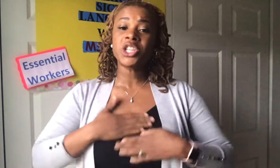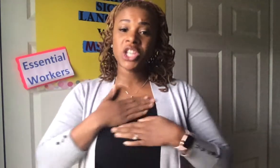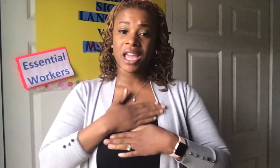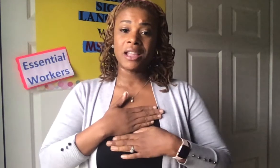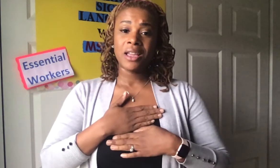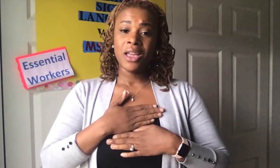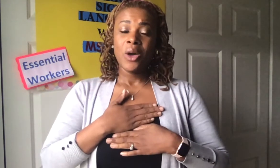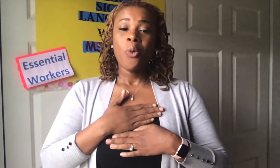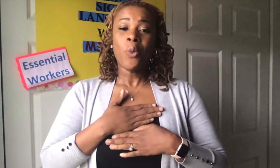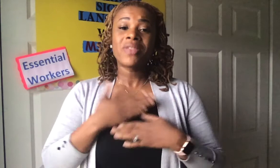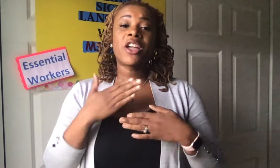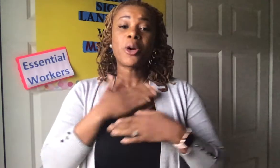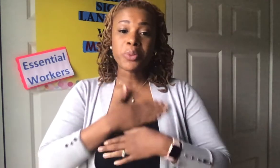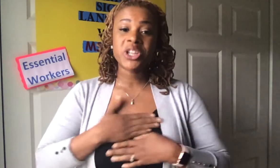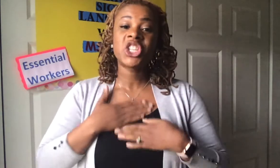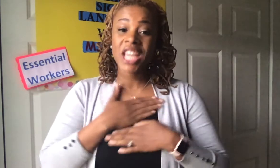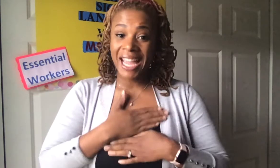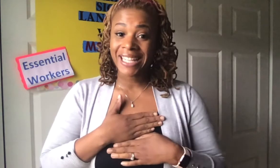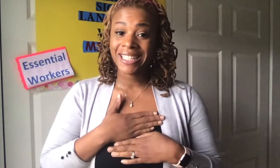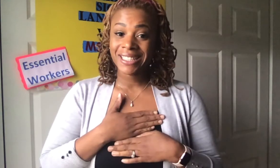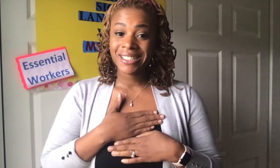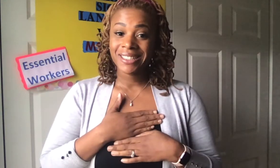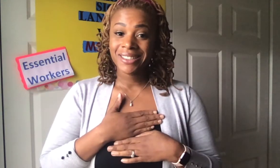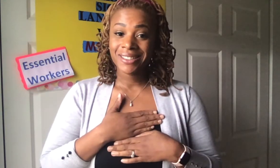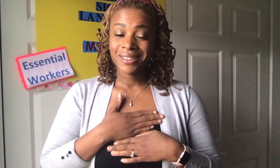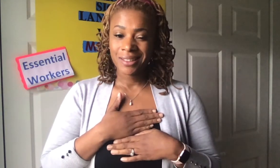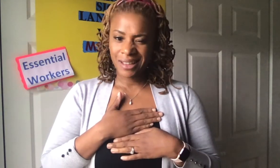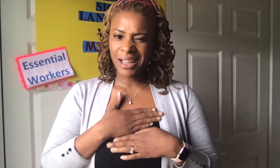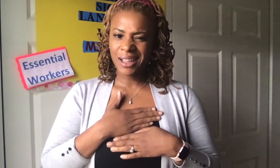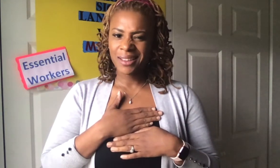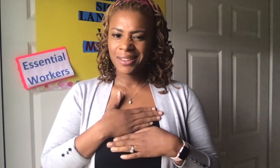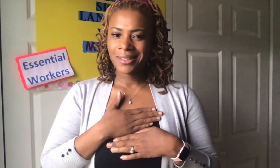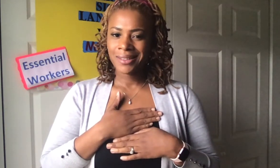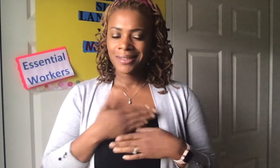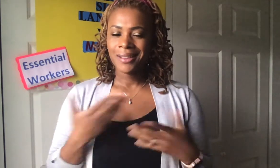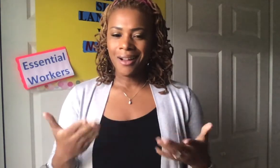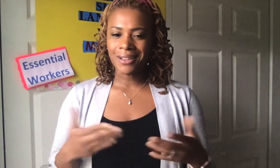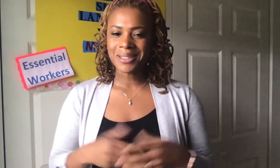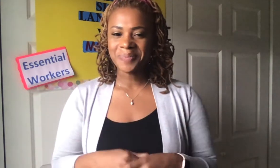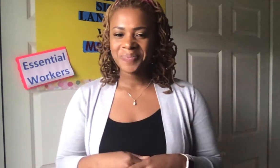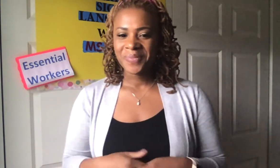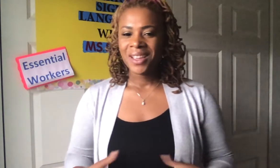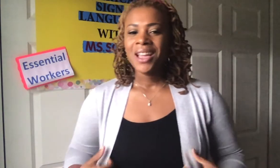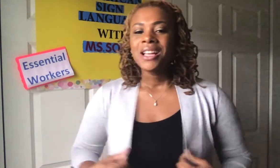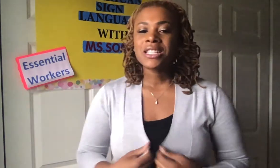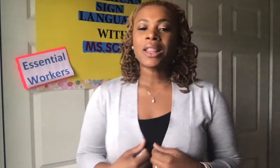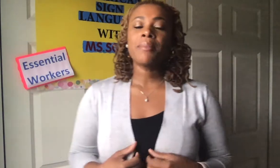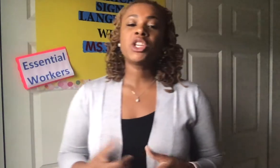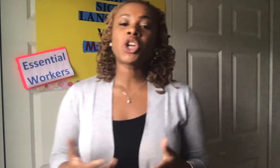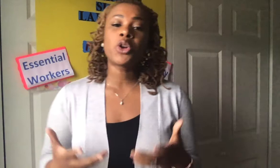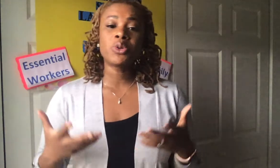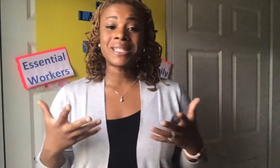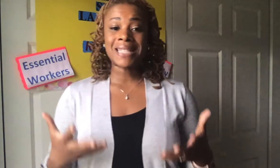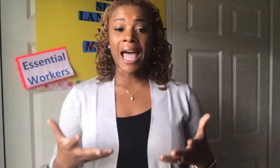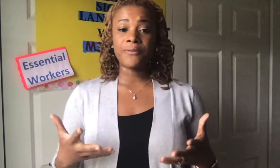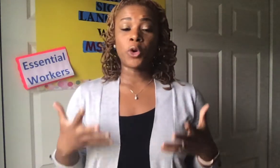appreciate when they're appreciated. Get it? Awesome. So let me show you the sign for